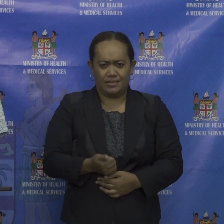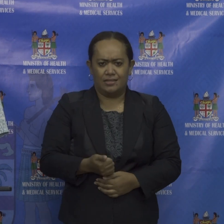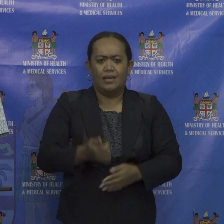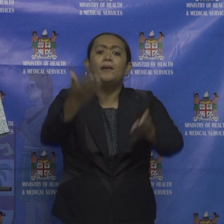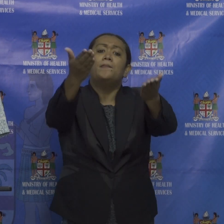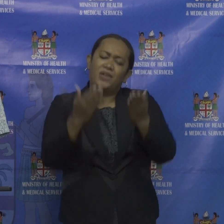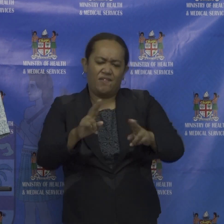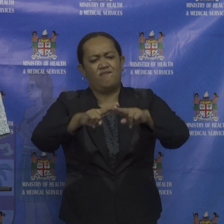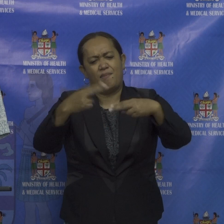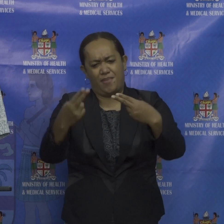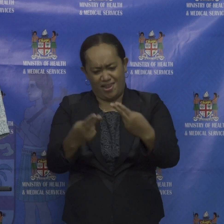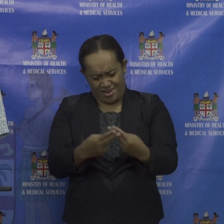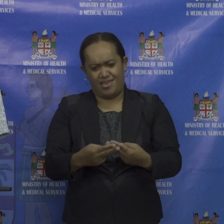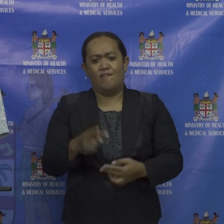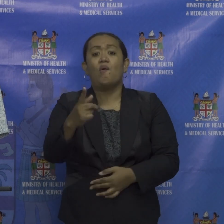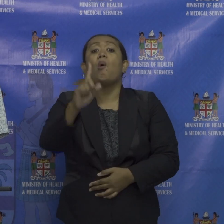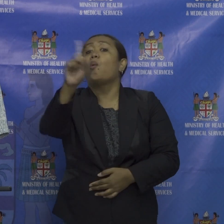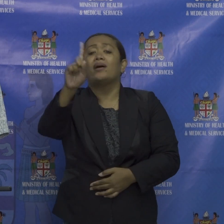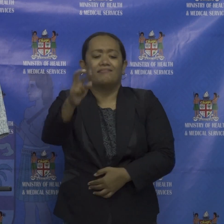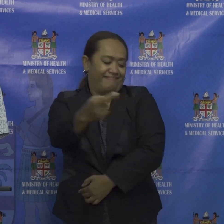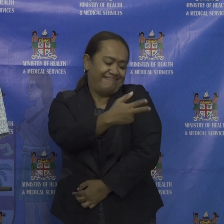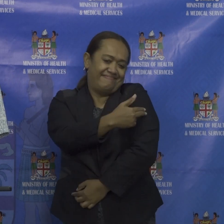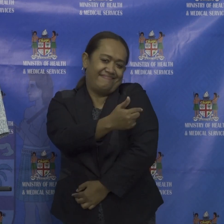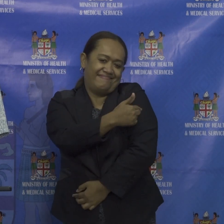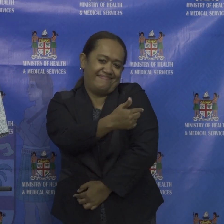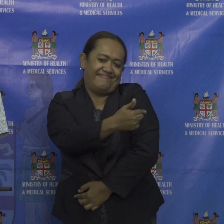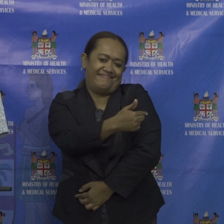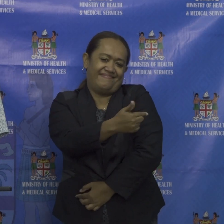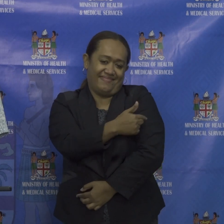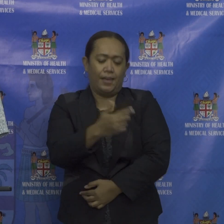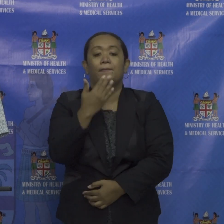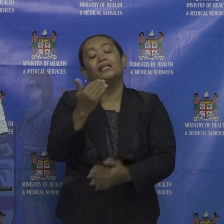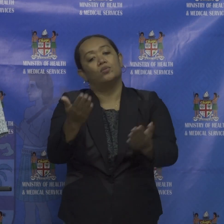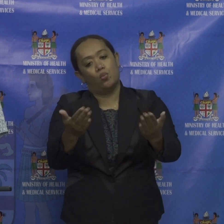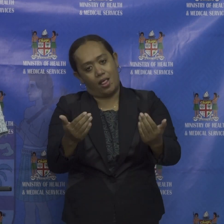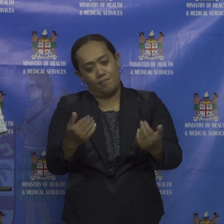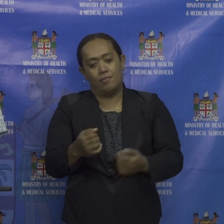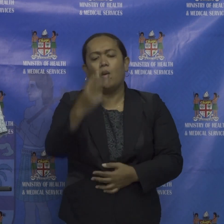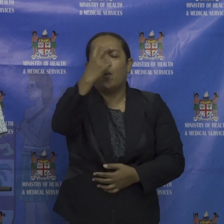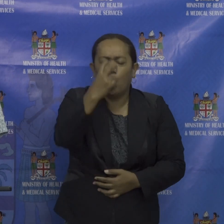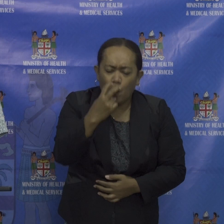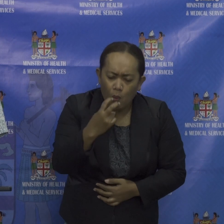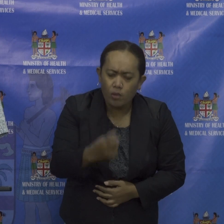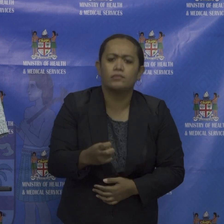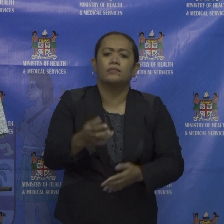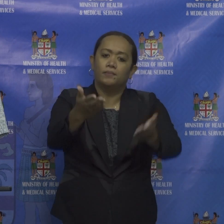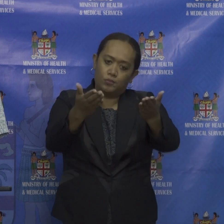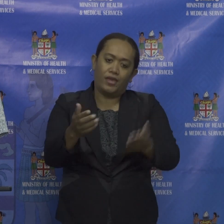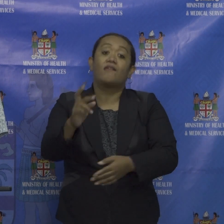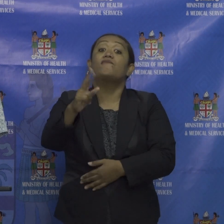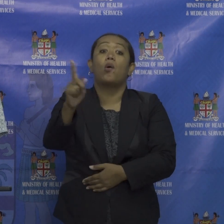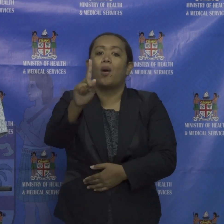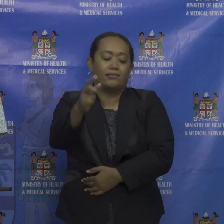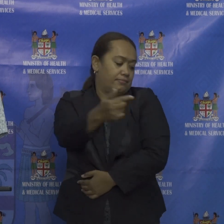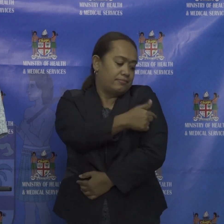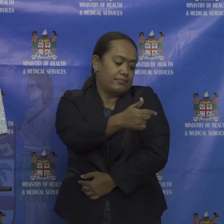your family members, especially the ones who are most at risk of severe disease, the elderly, those with underlying conditions.